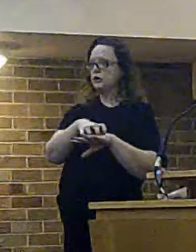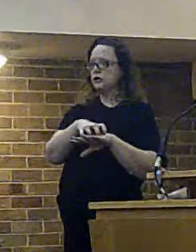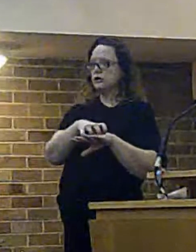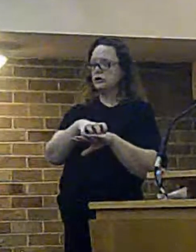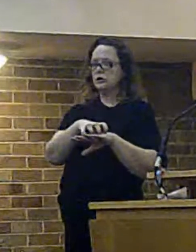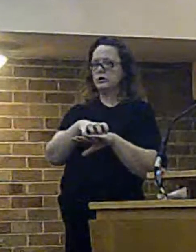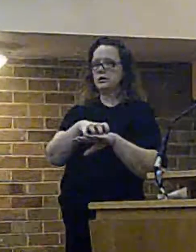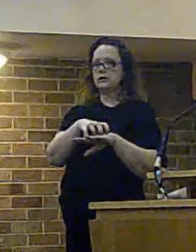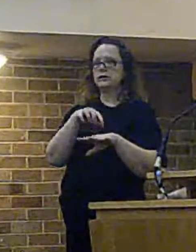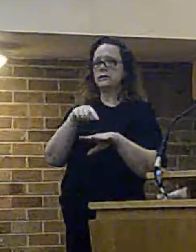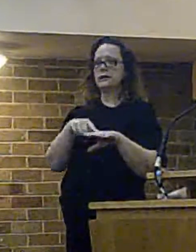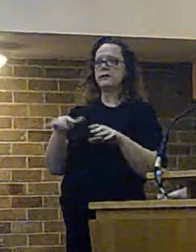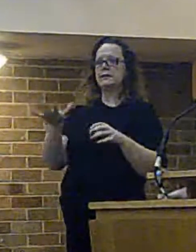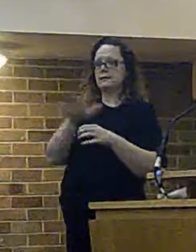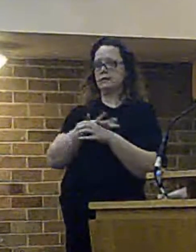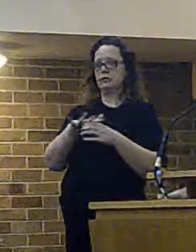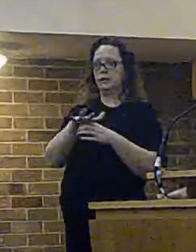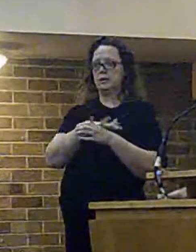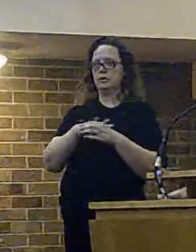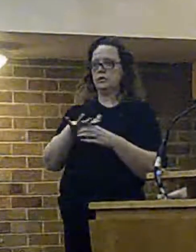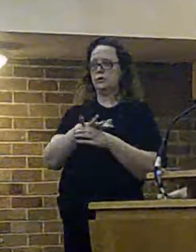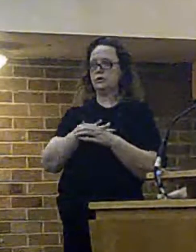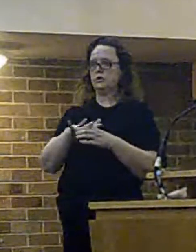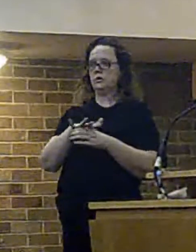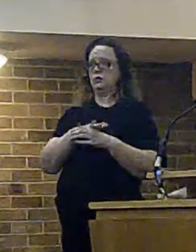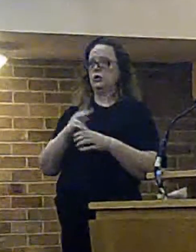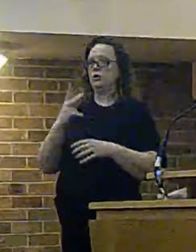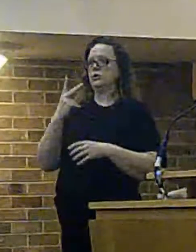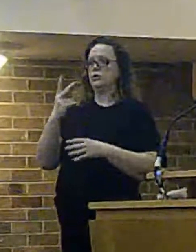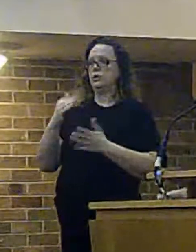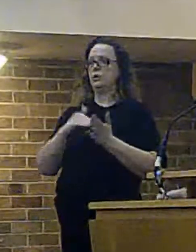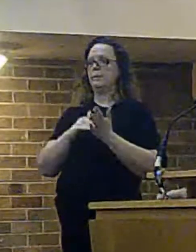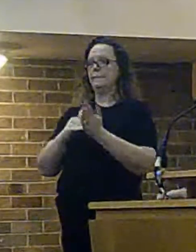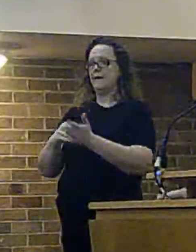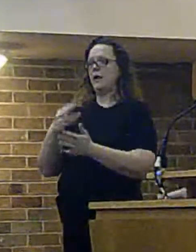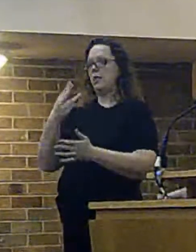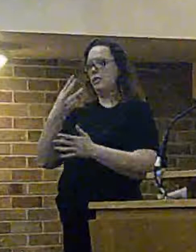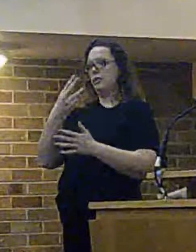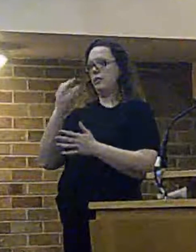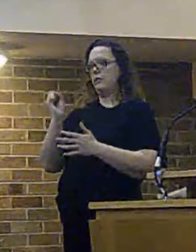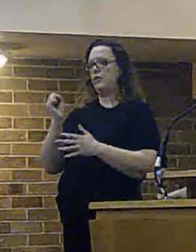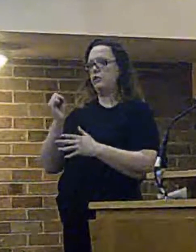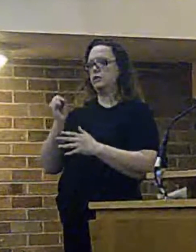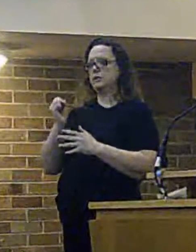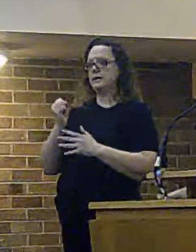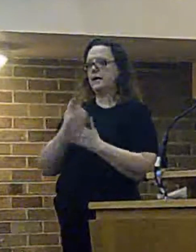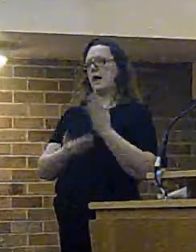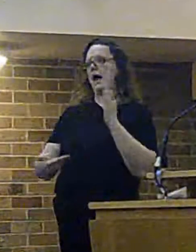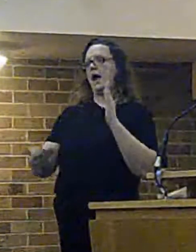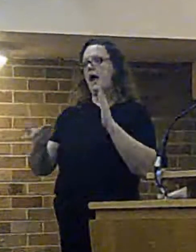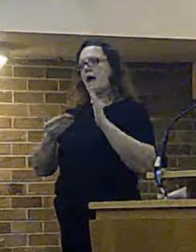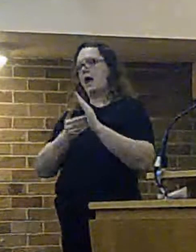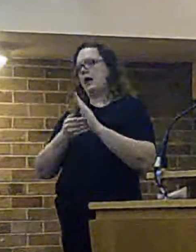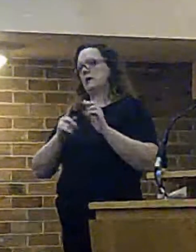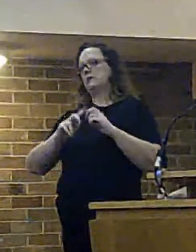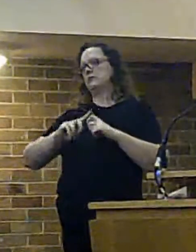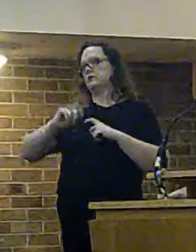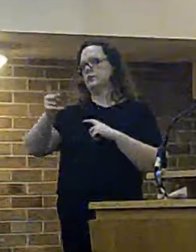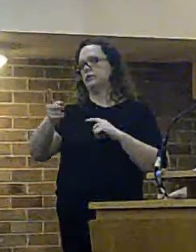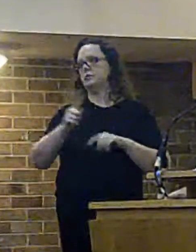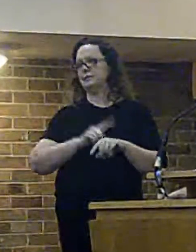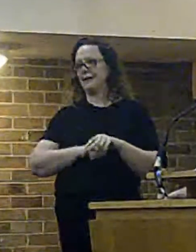in these circumstances, it's reasonable for me to assume a 2 minute 30 or thereabouts increase in response times to West